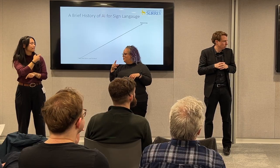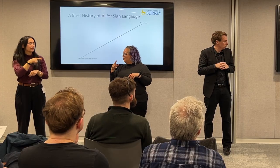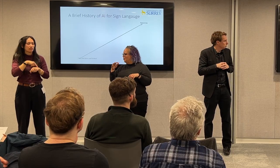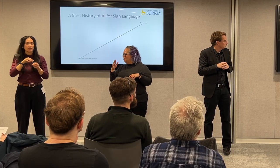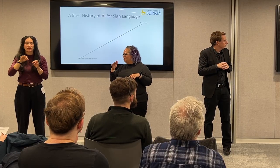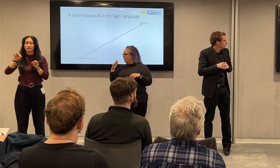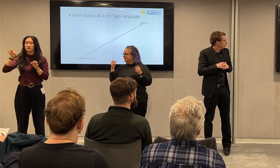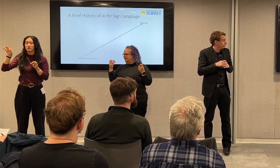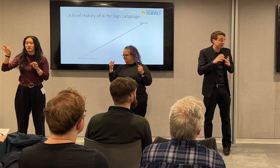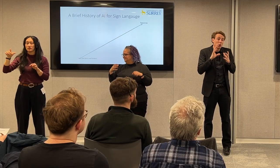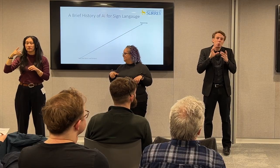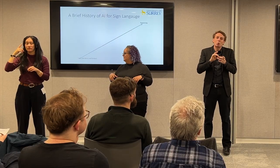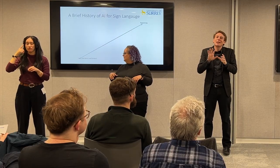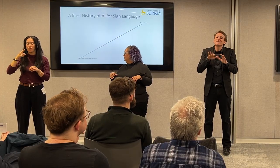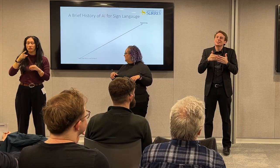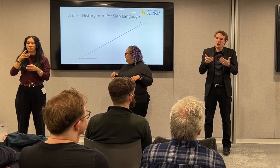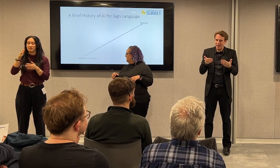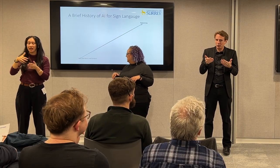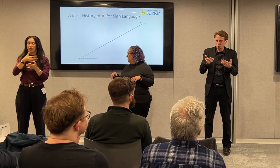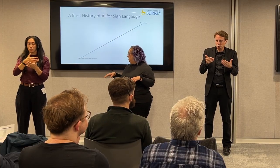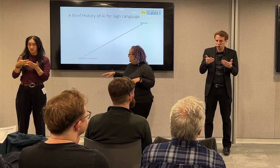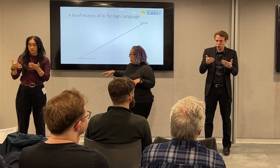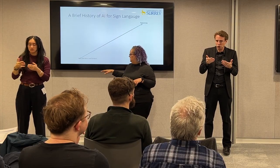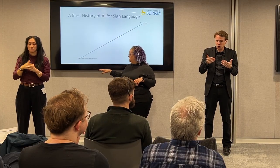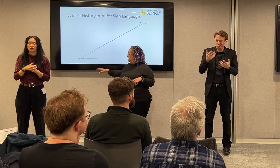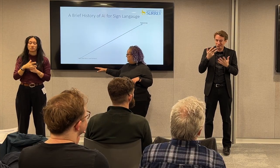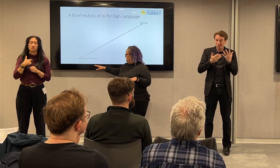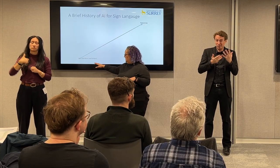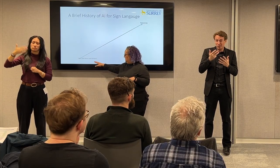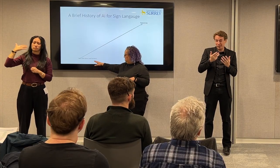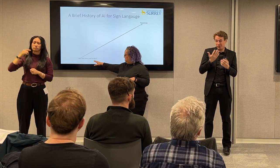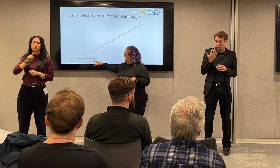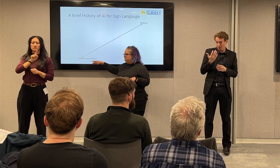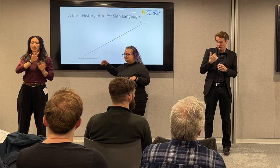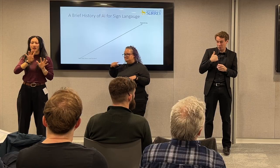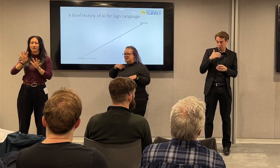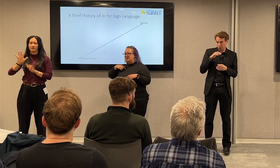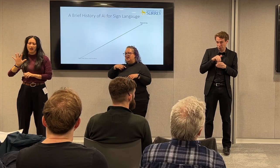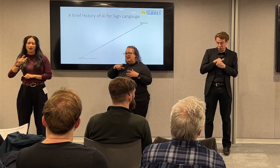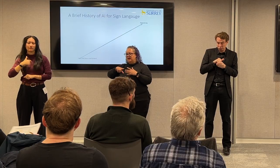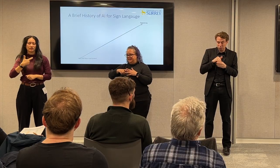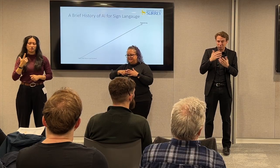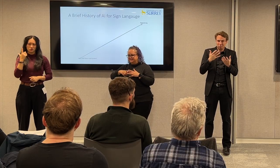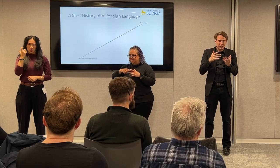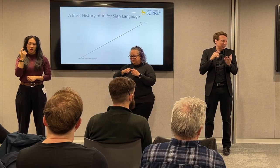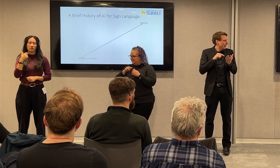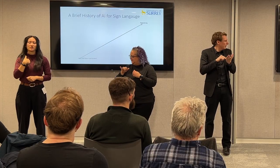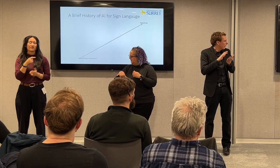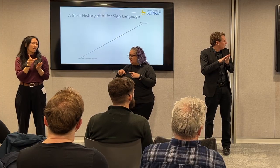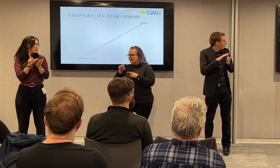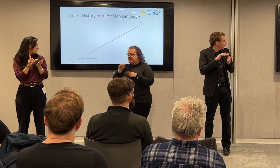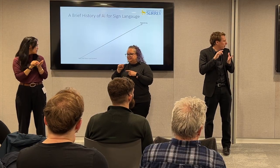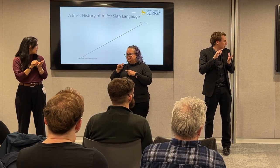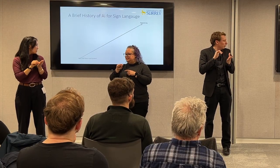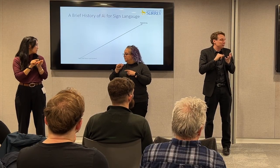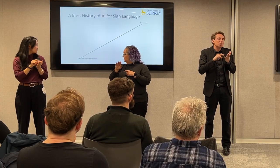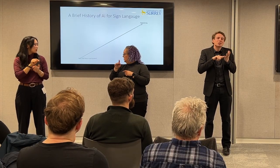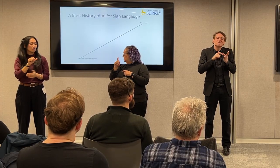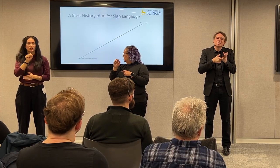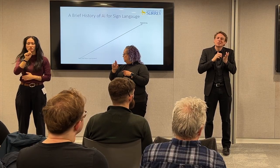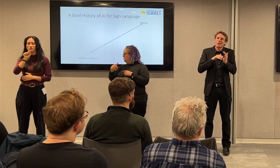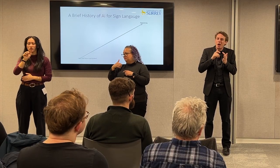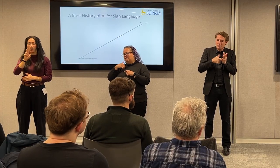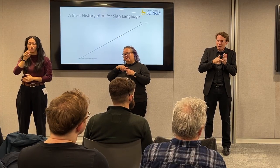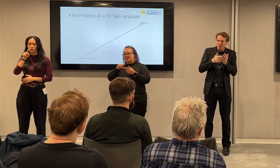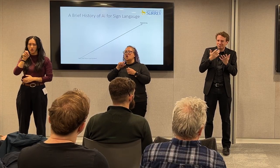for sign language. So I started in 1995. There was a paper by Thad Starner that came out of MIT in 1995. This